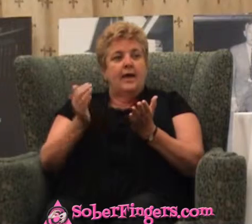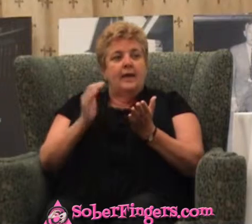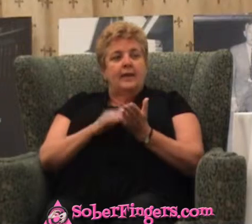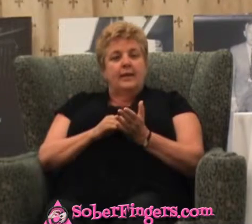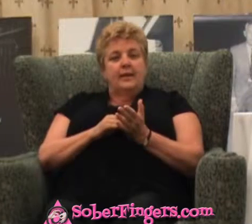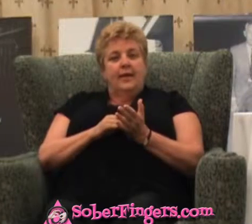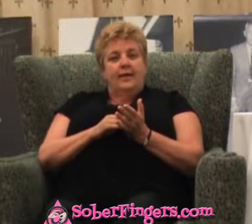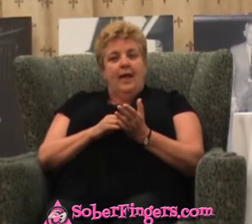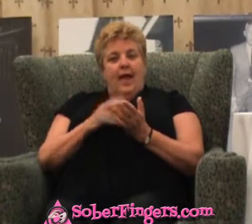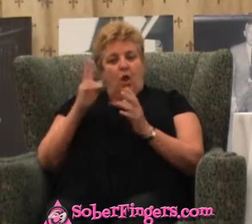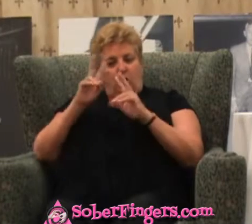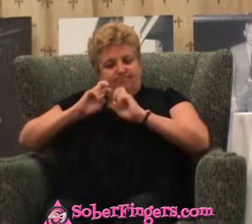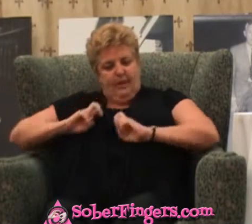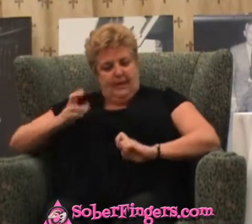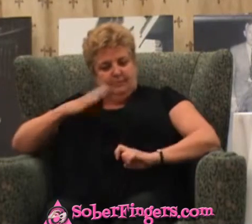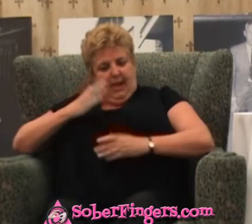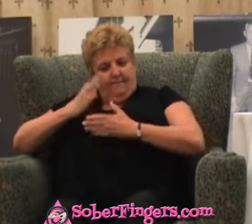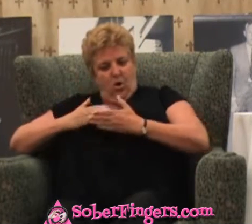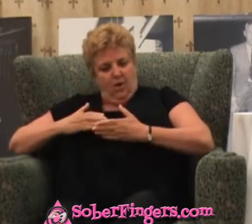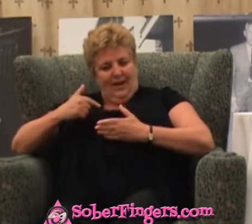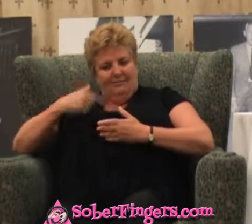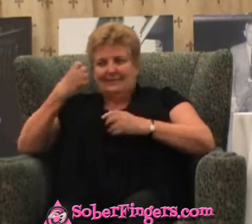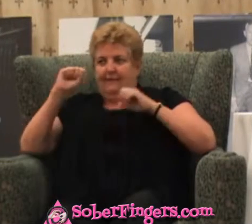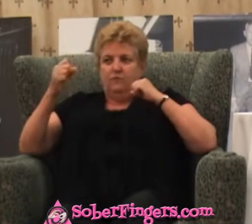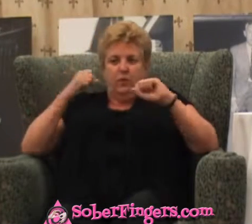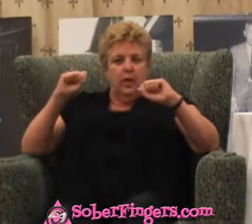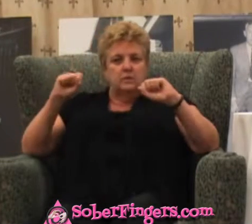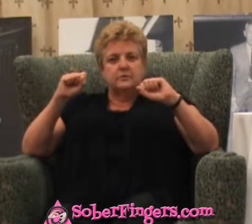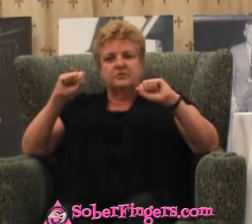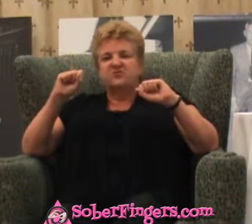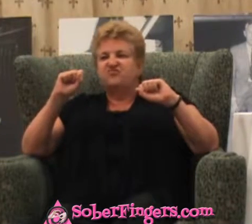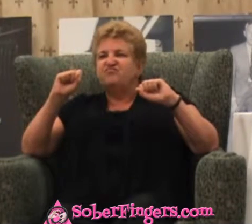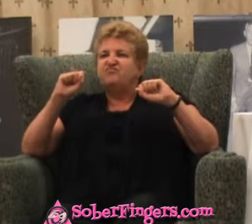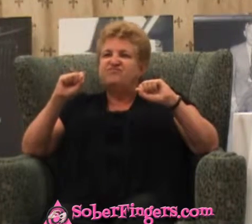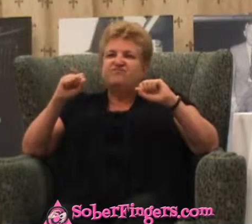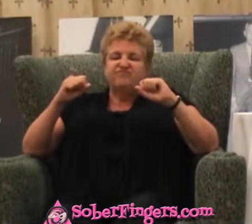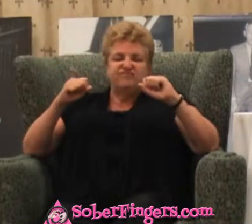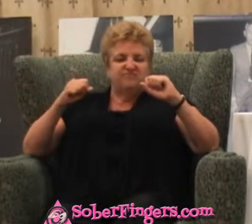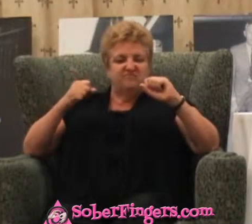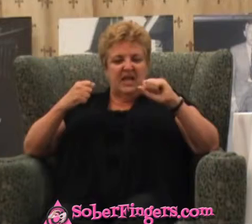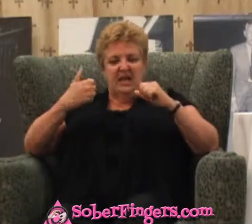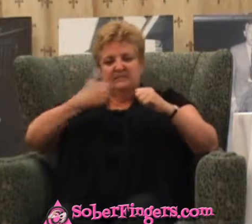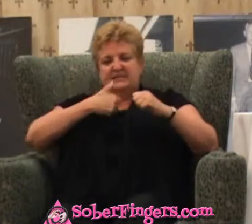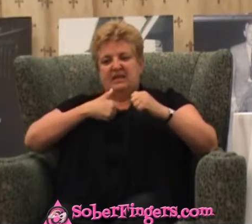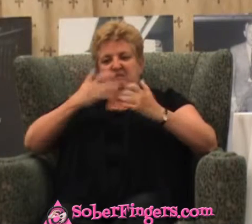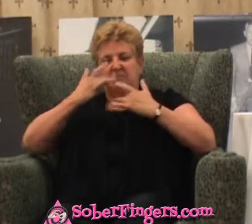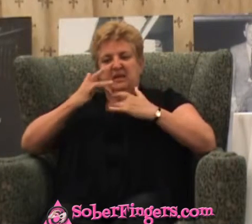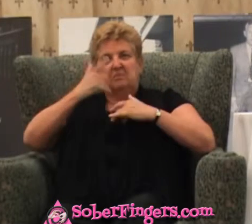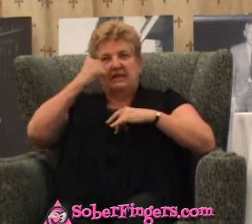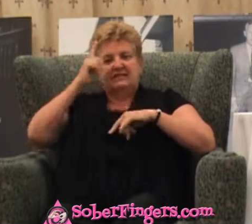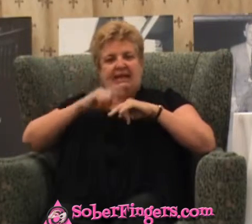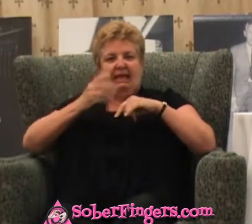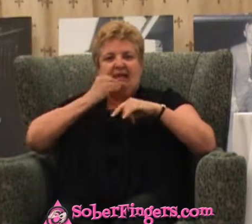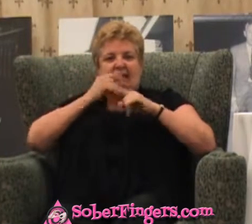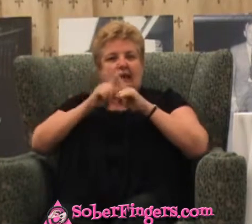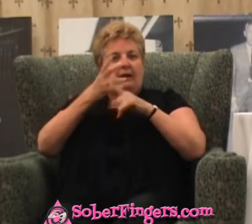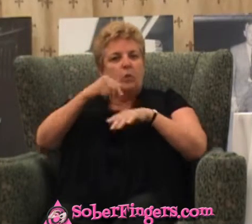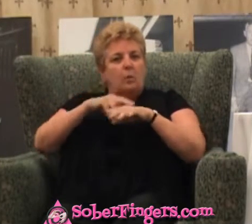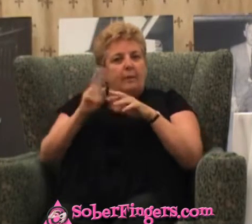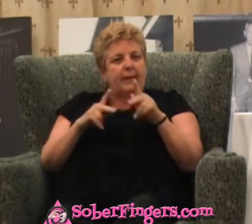self-willed, defiant, rebellious, full of self-pity because I can't eat like normal people. And about a week